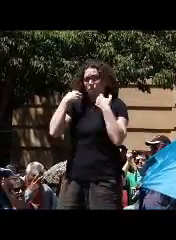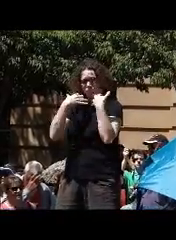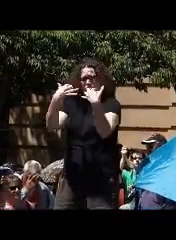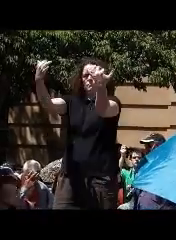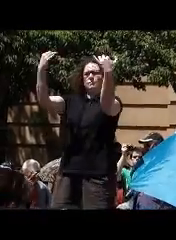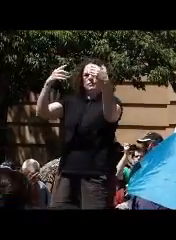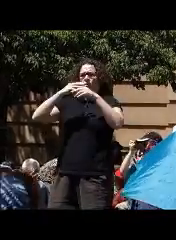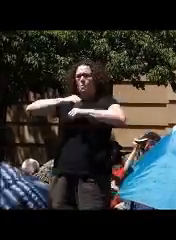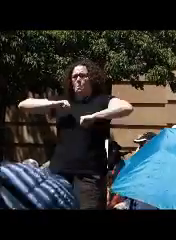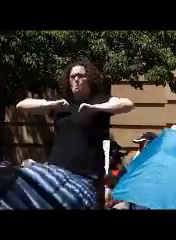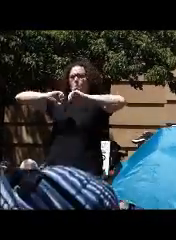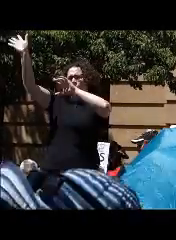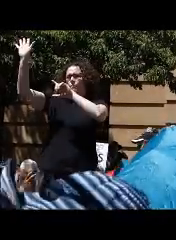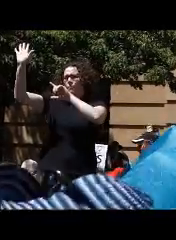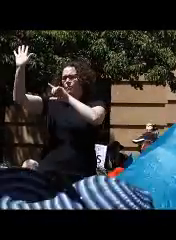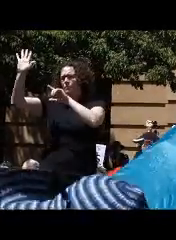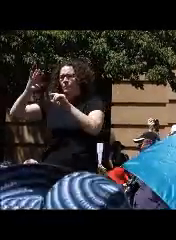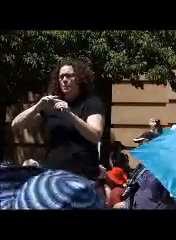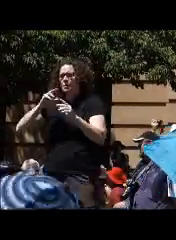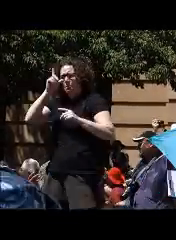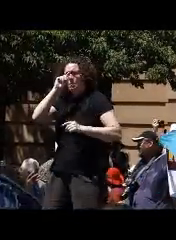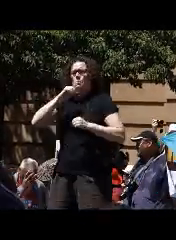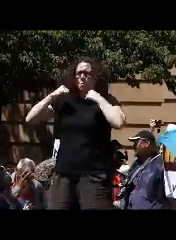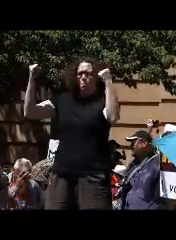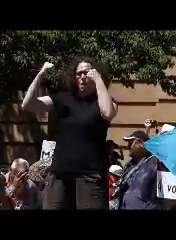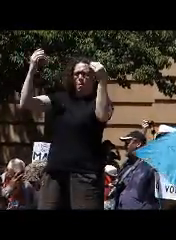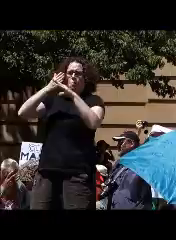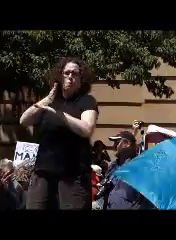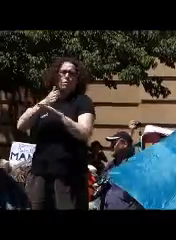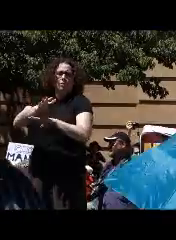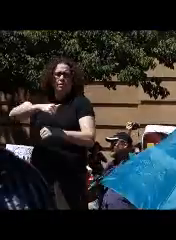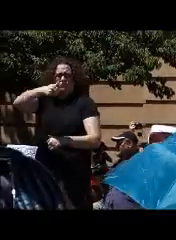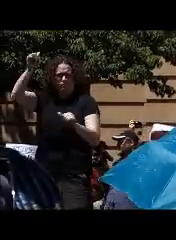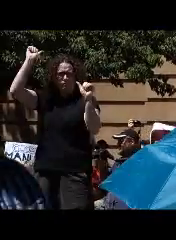now. Unbelievable. People power at work.